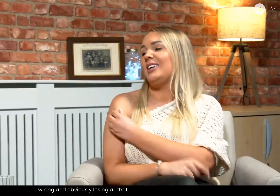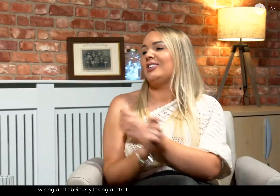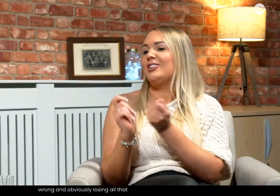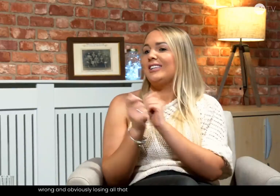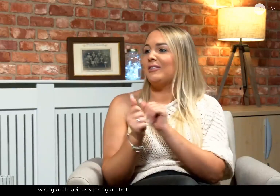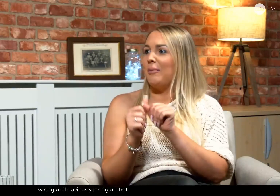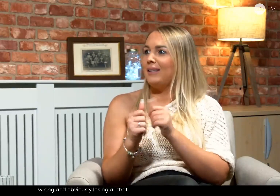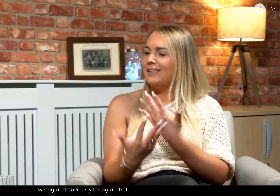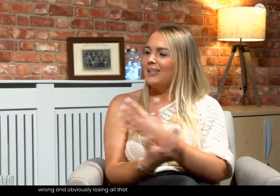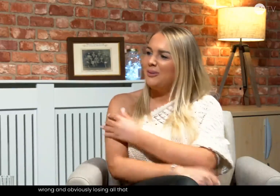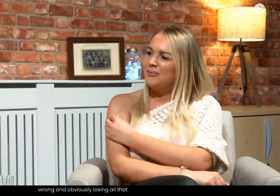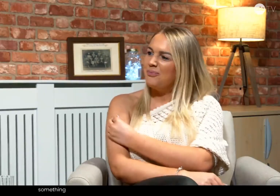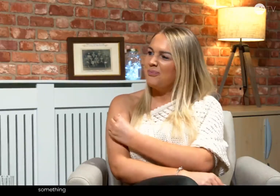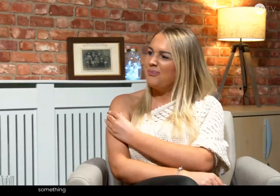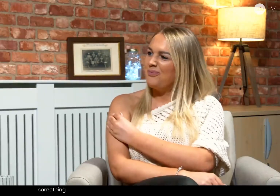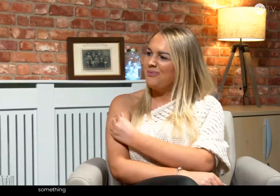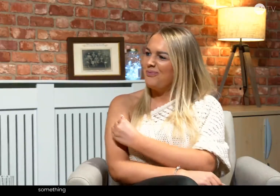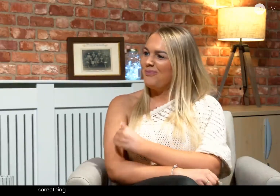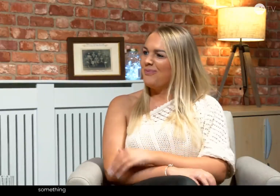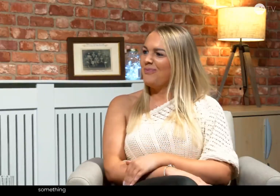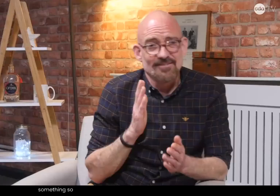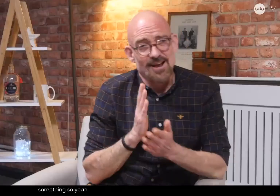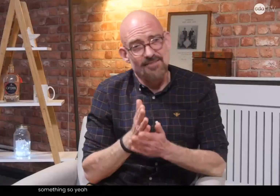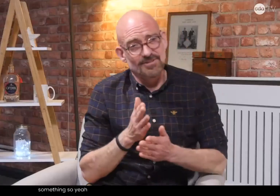something. So yeah, I've changed for the better.